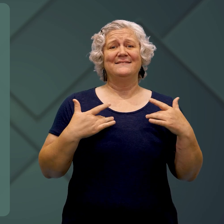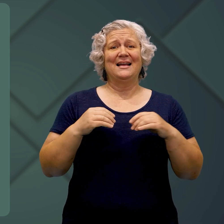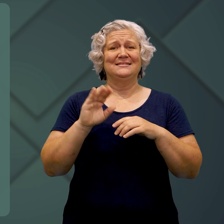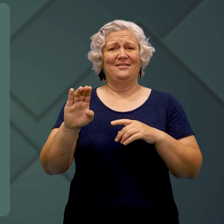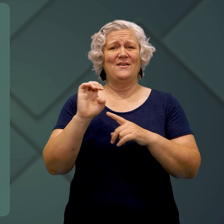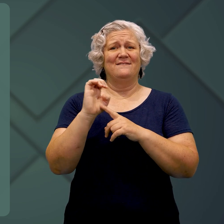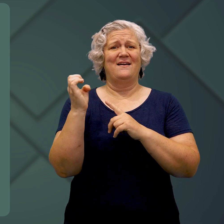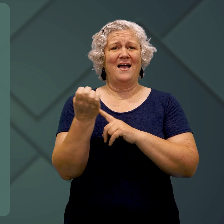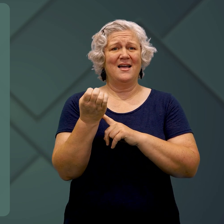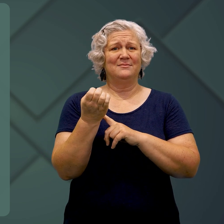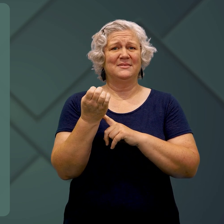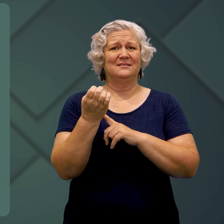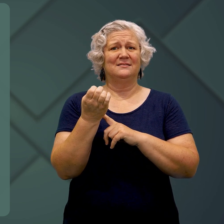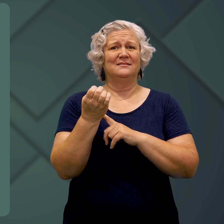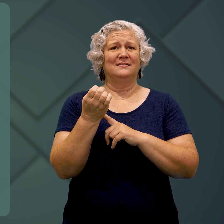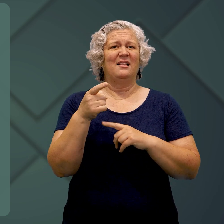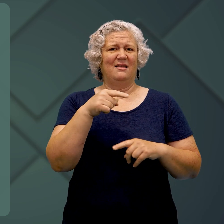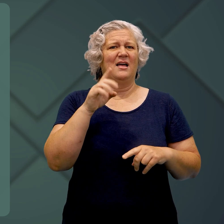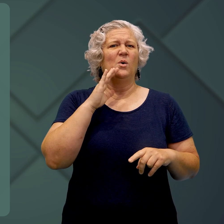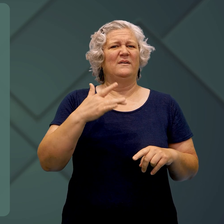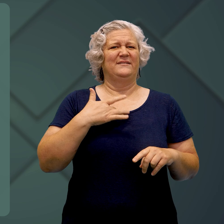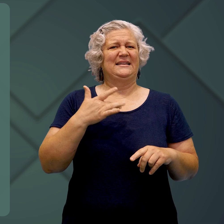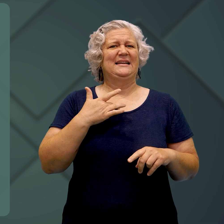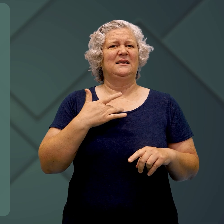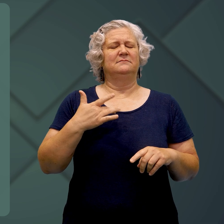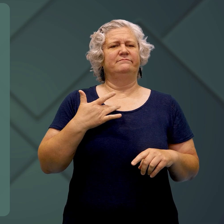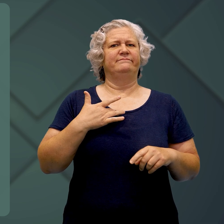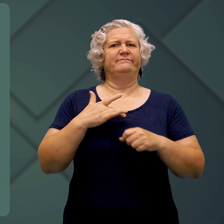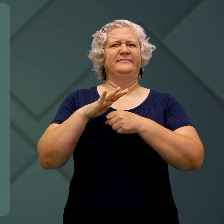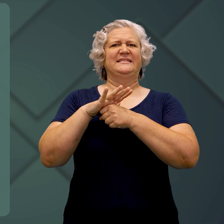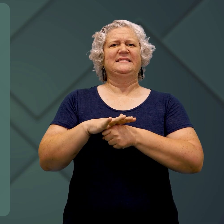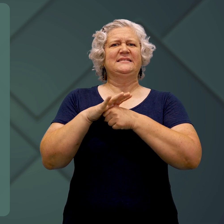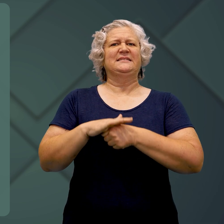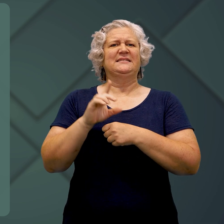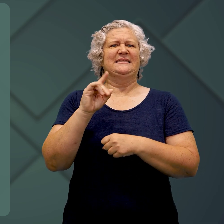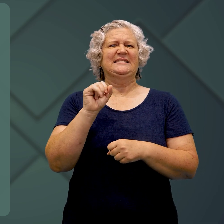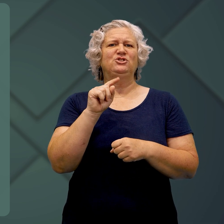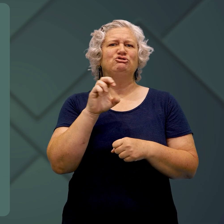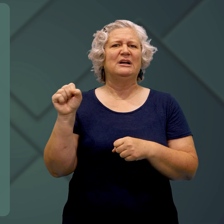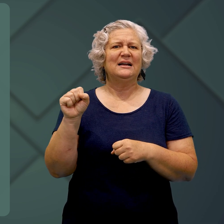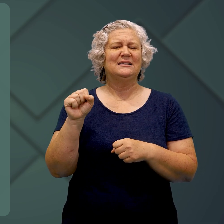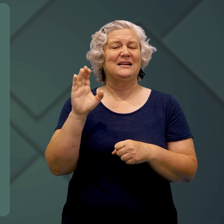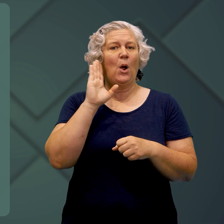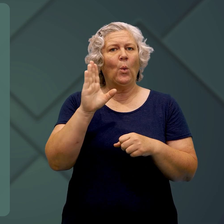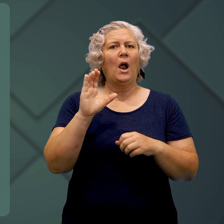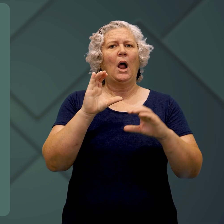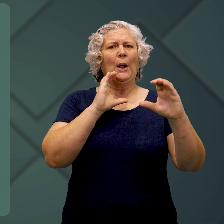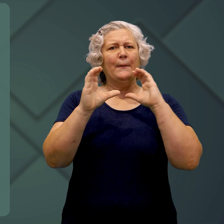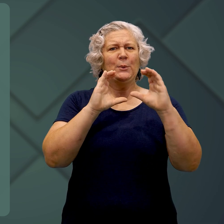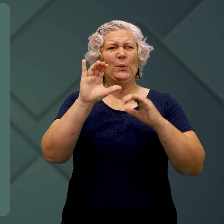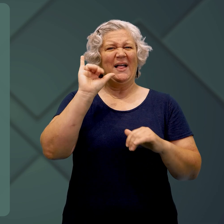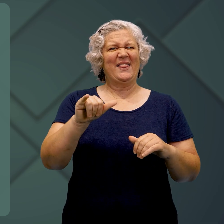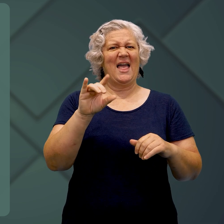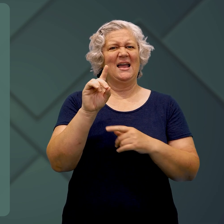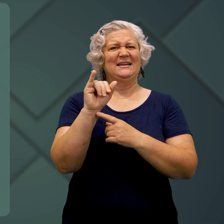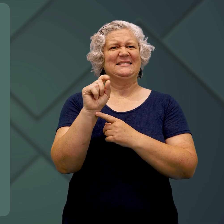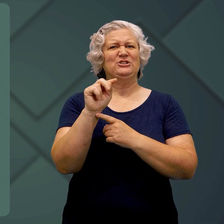their environments will feel a sense of emotional distress and will communicate that sense of